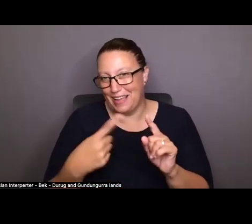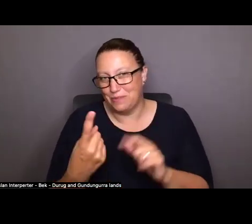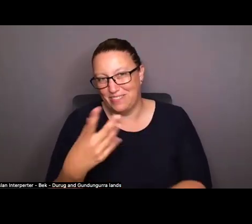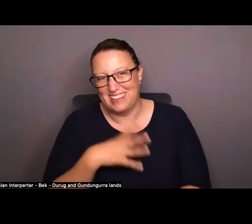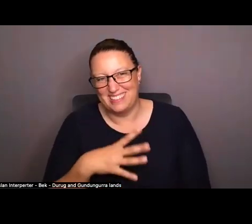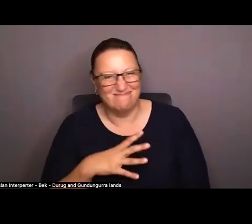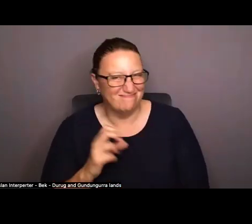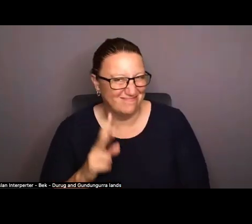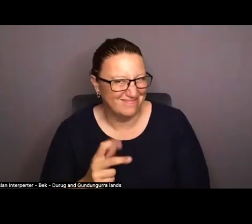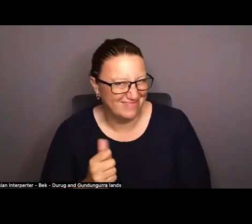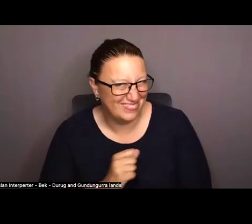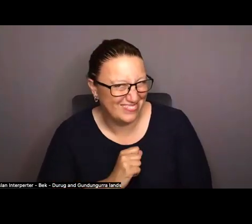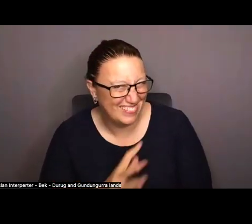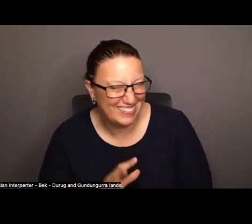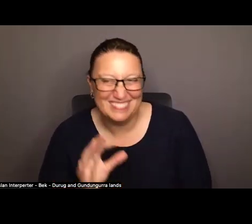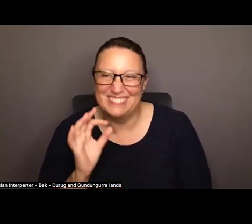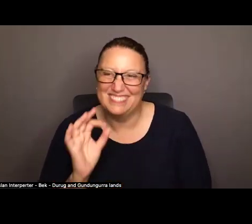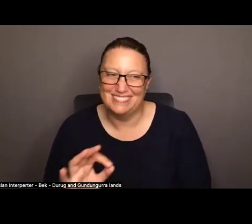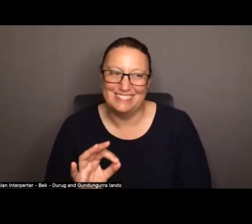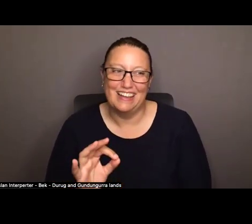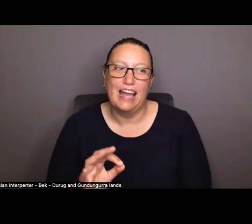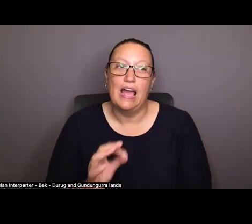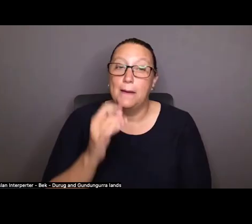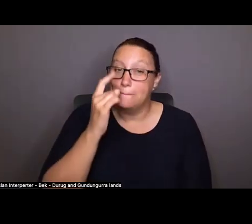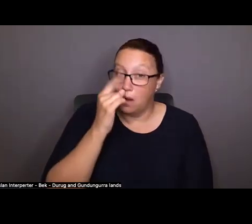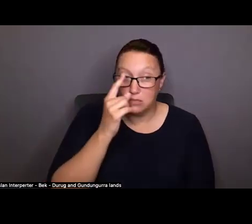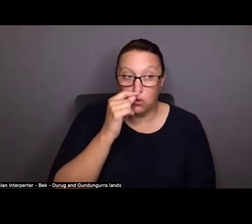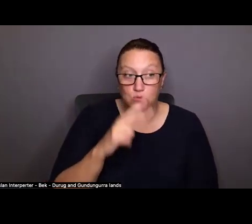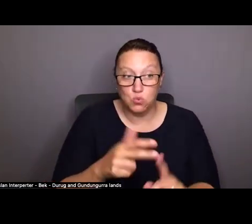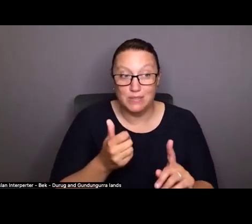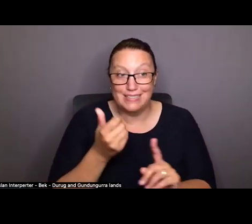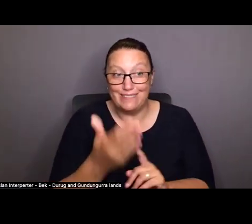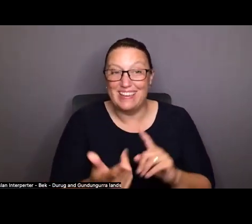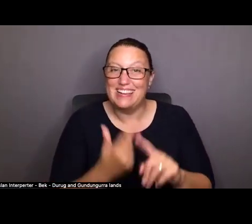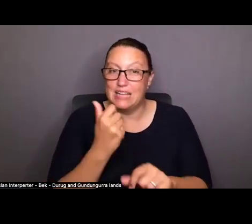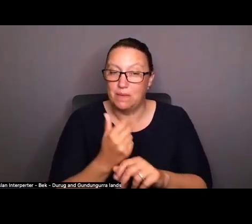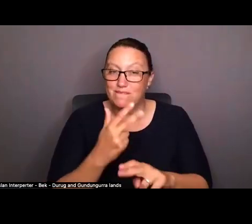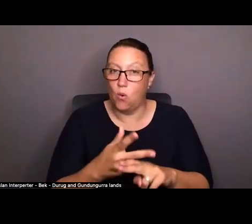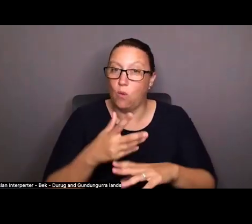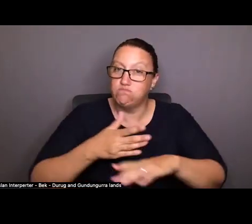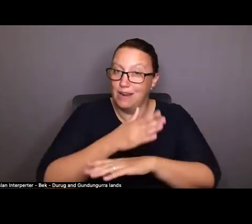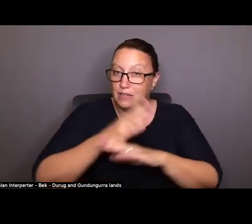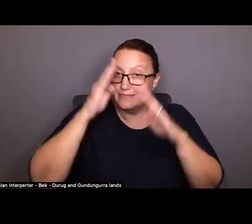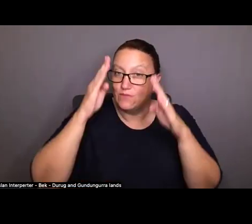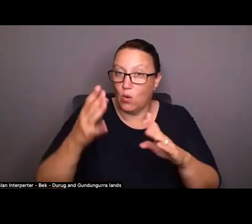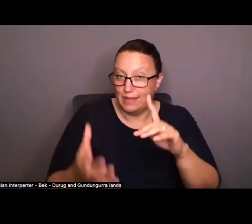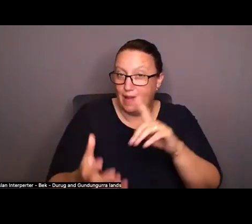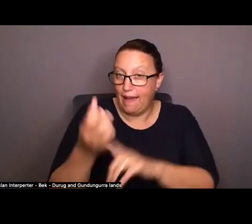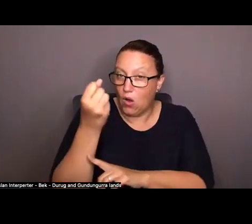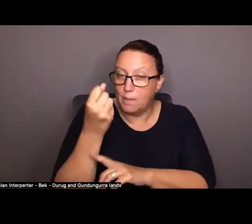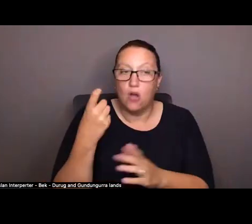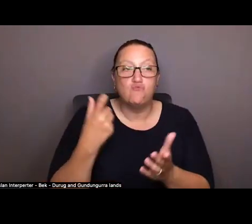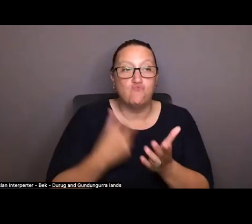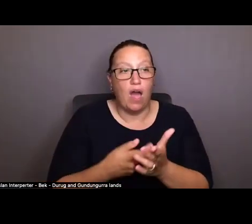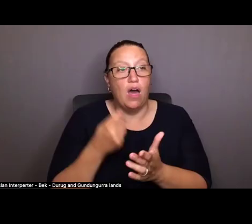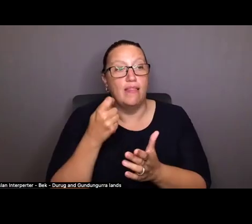that's all right. Thank You you. okay? Yeah. Okay. So, is it possible to give an example of a practice focused outcome versus a project focused